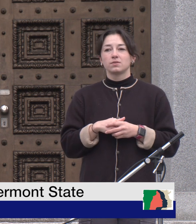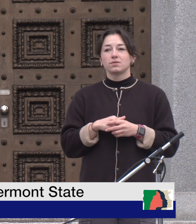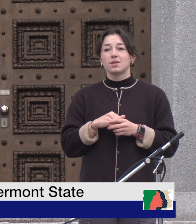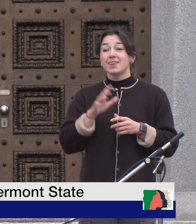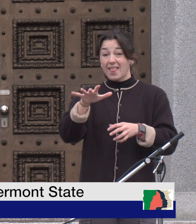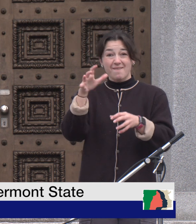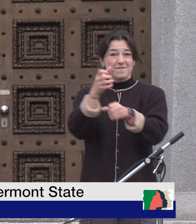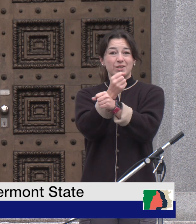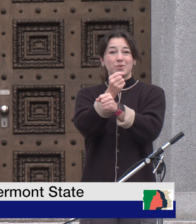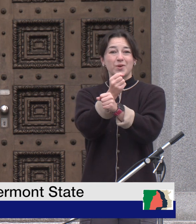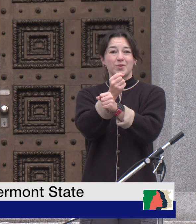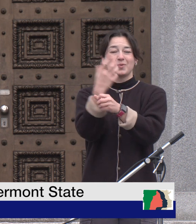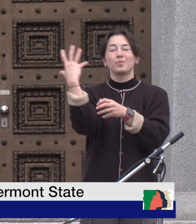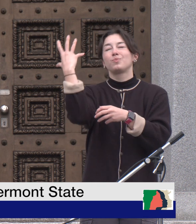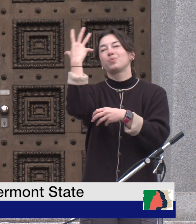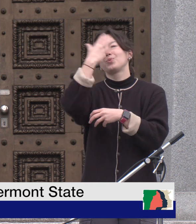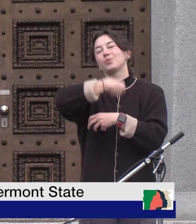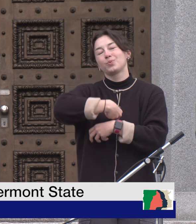glorious.